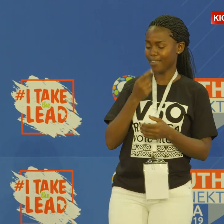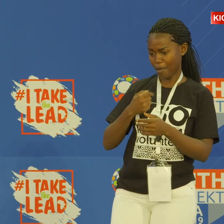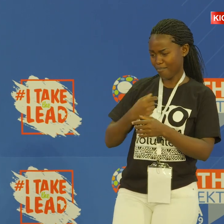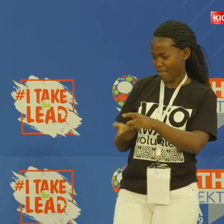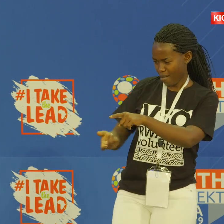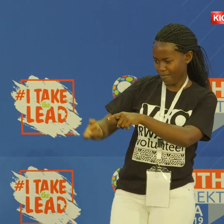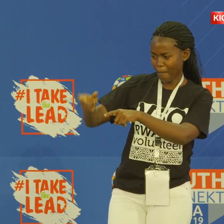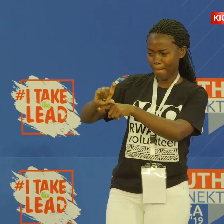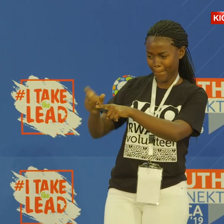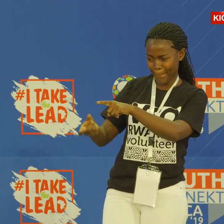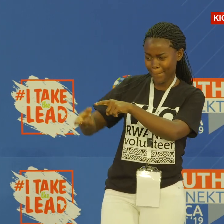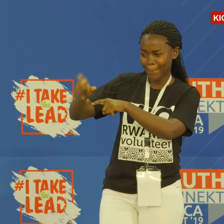in.